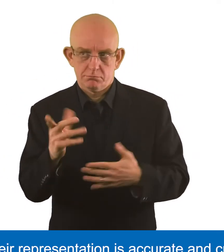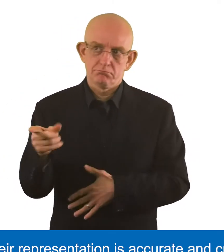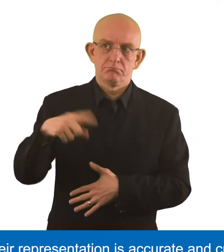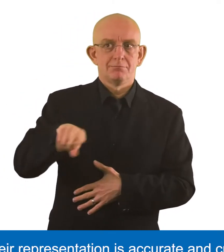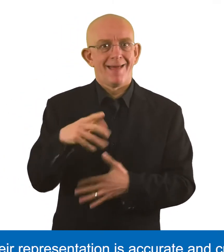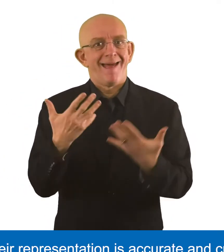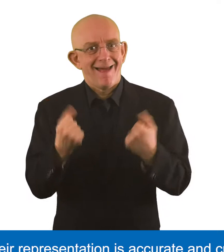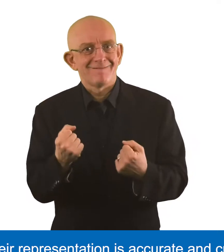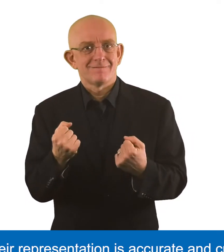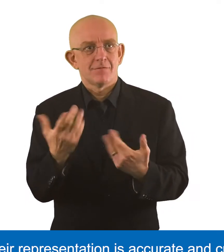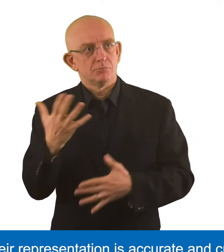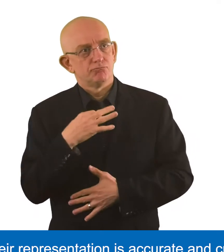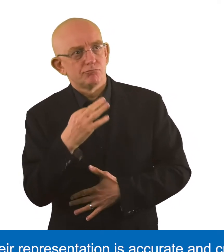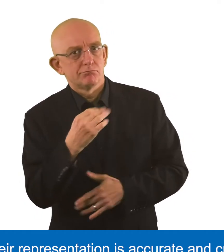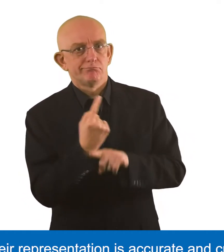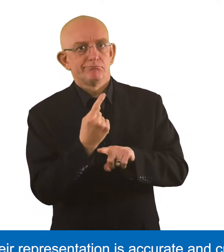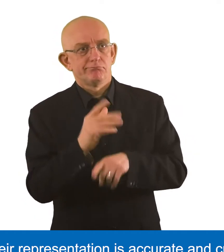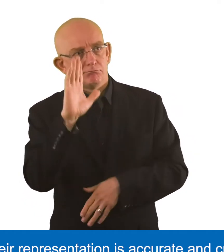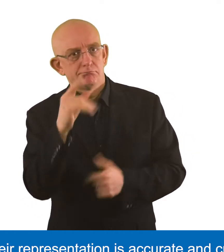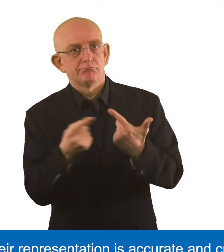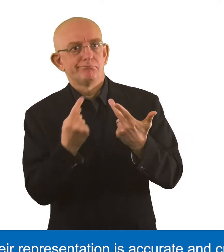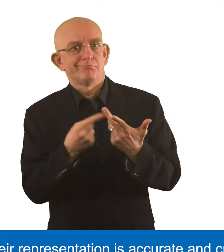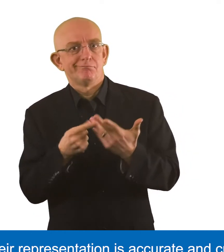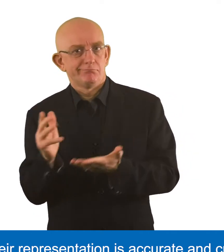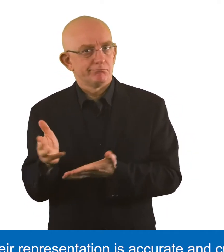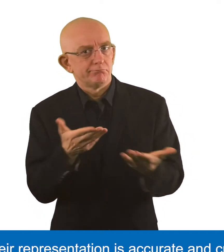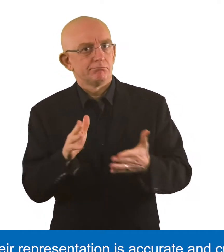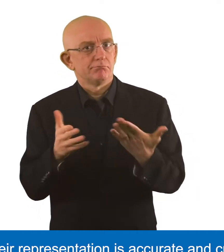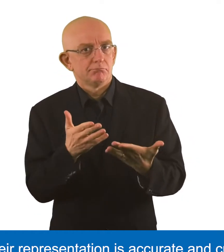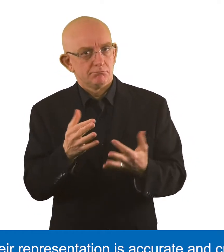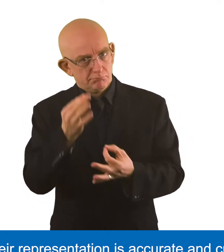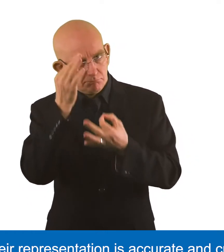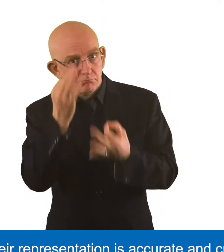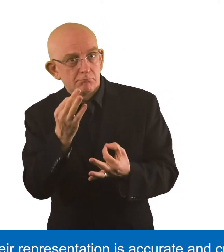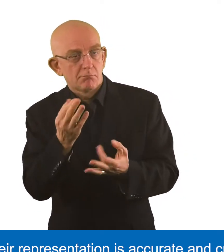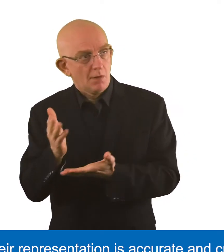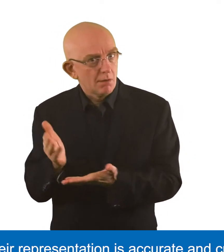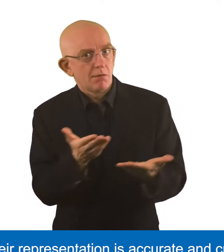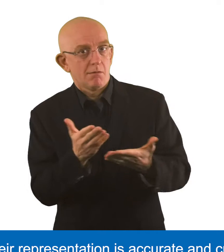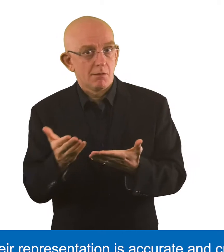to ensure that their representation is accurate and current to the needs of the people they represent.